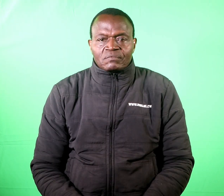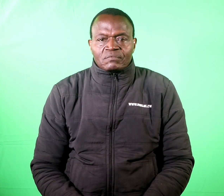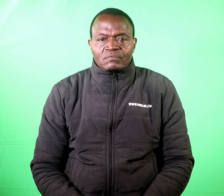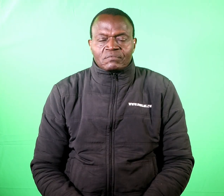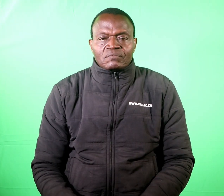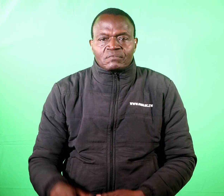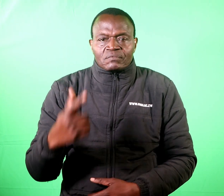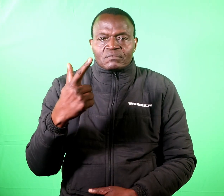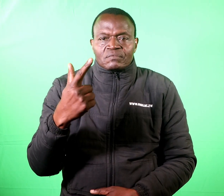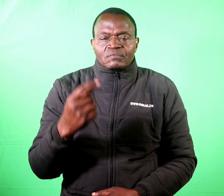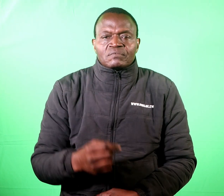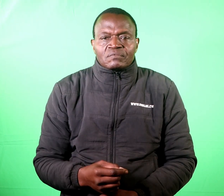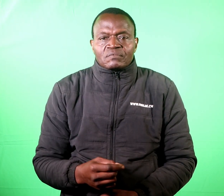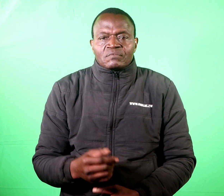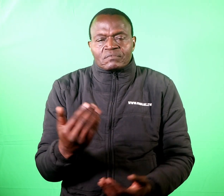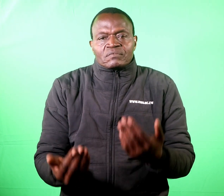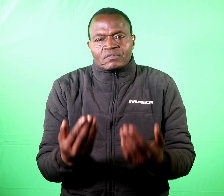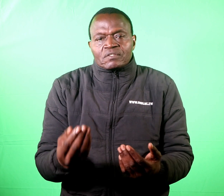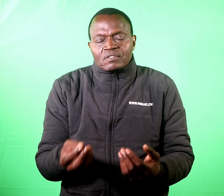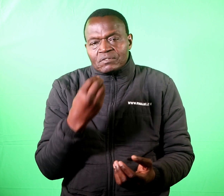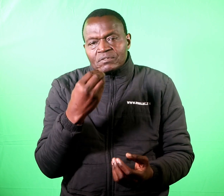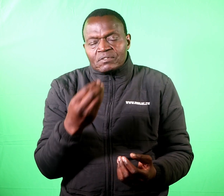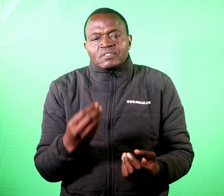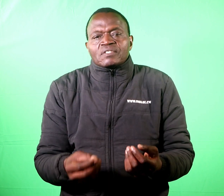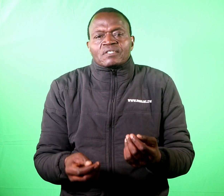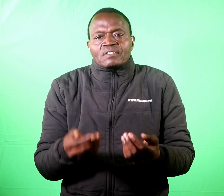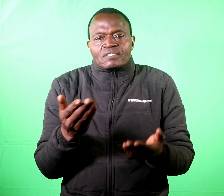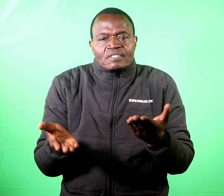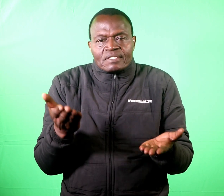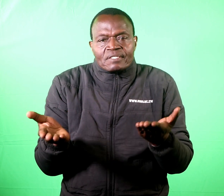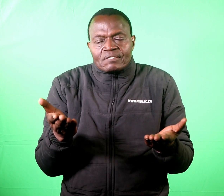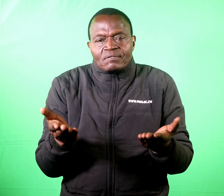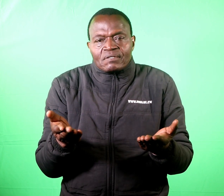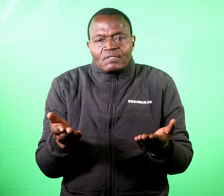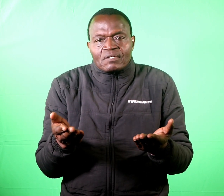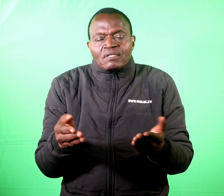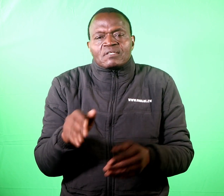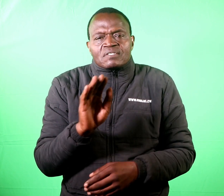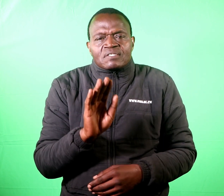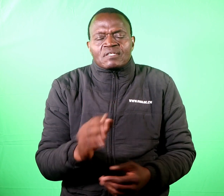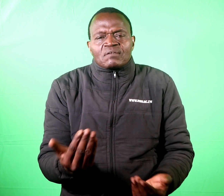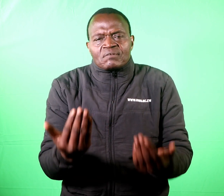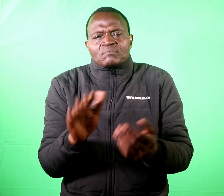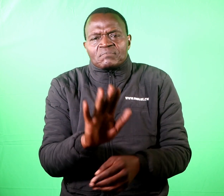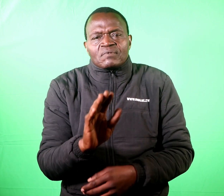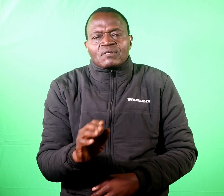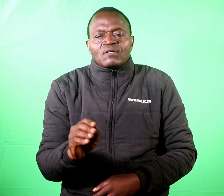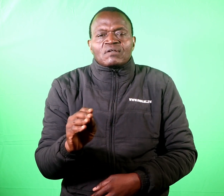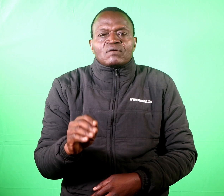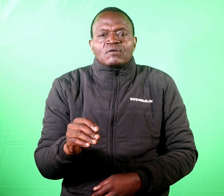7. Child nutrition status. Standing: boys